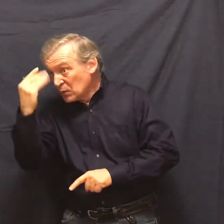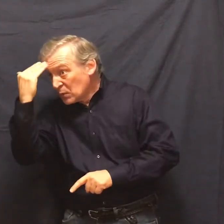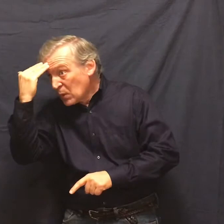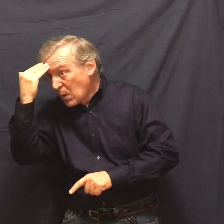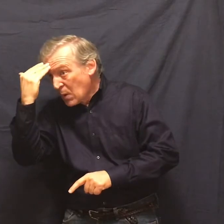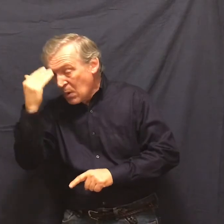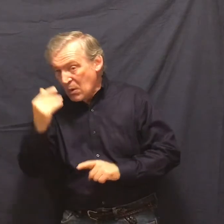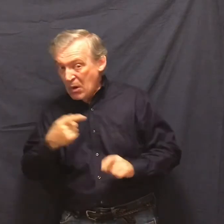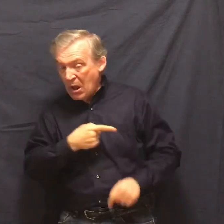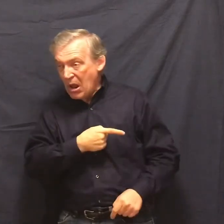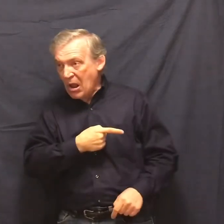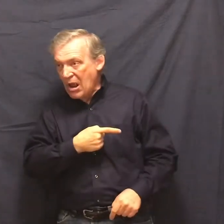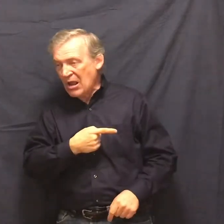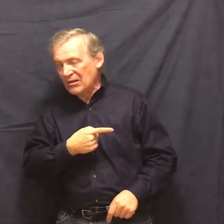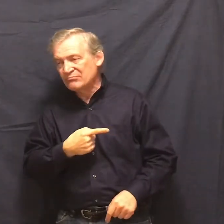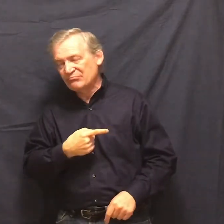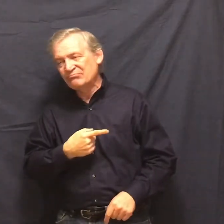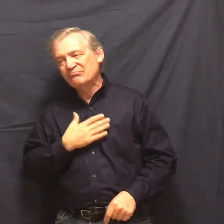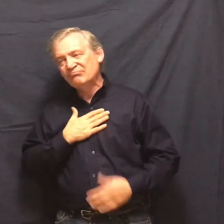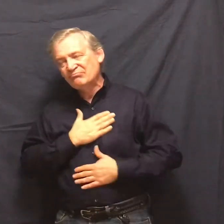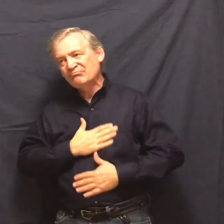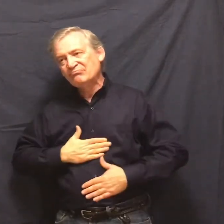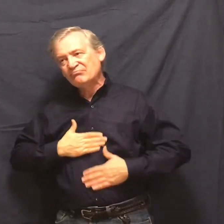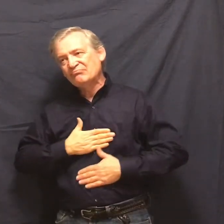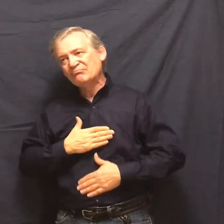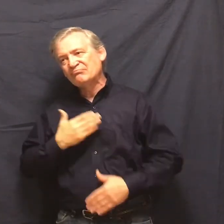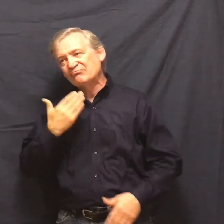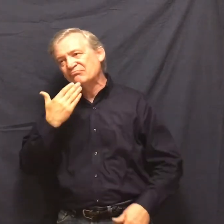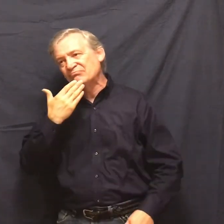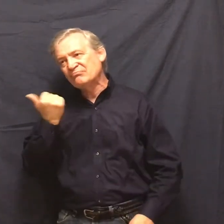A powerful, big-stomached man came into the bunkhouse.